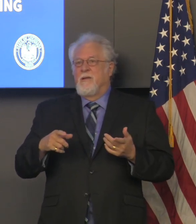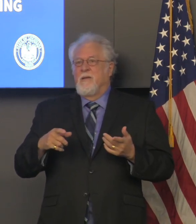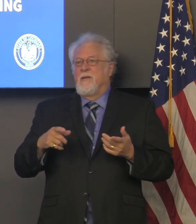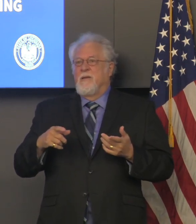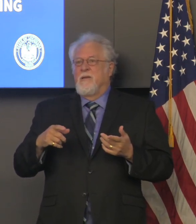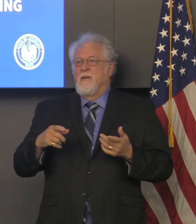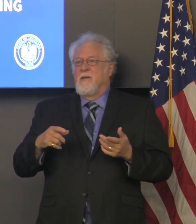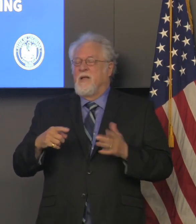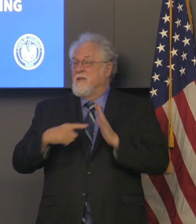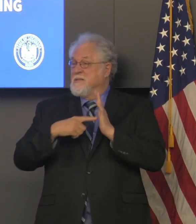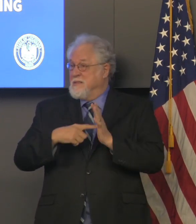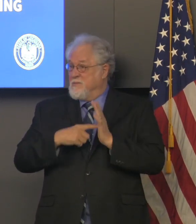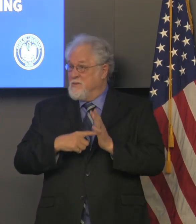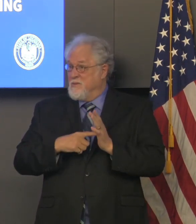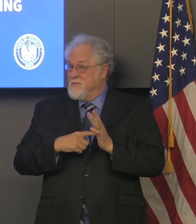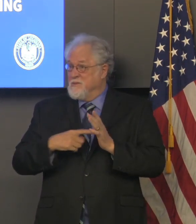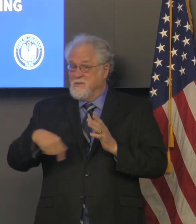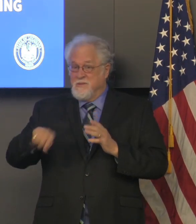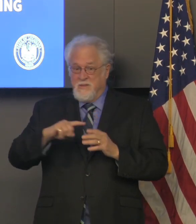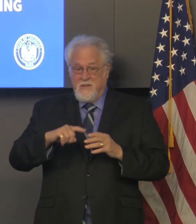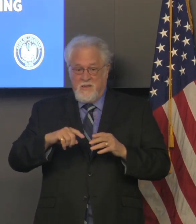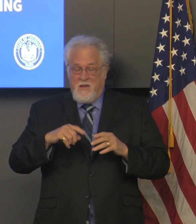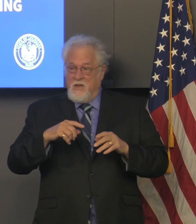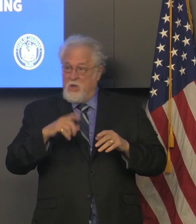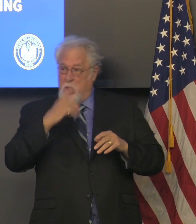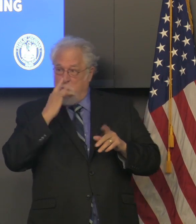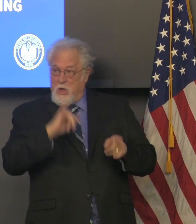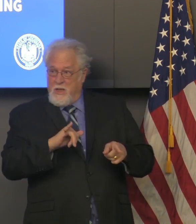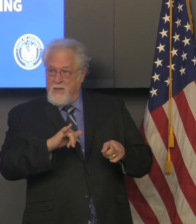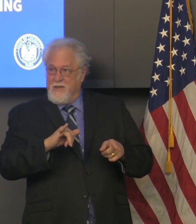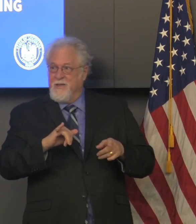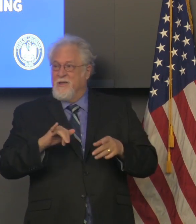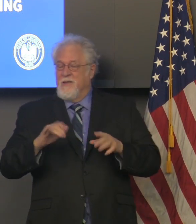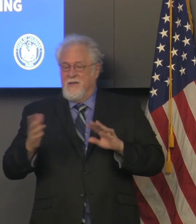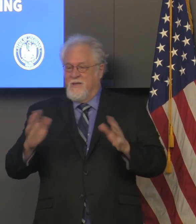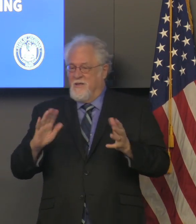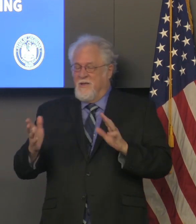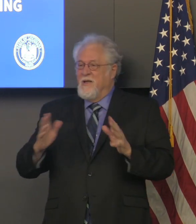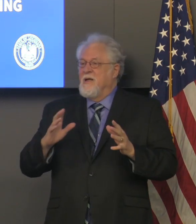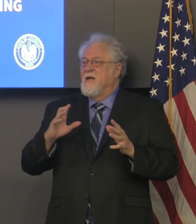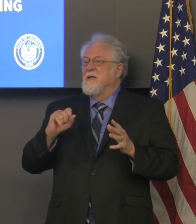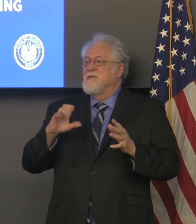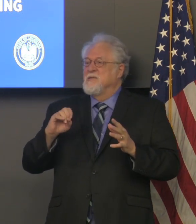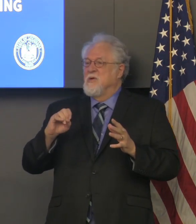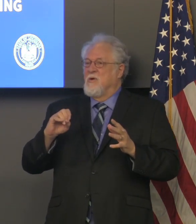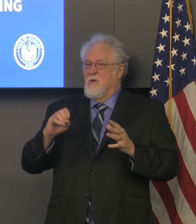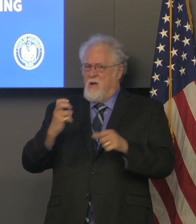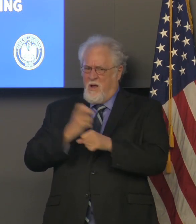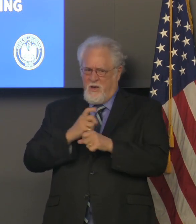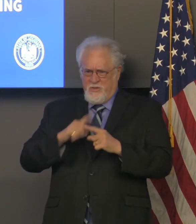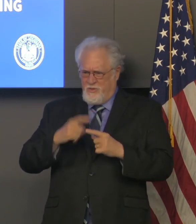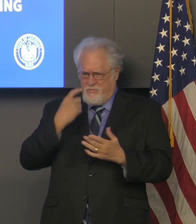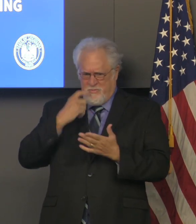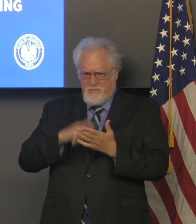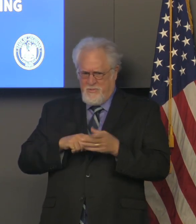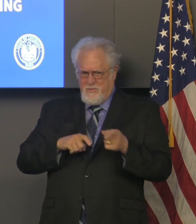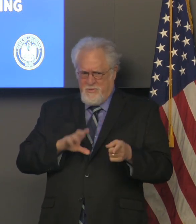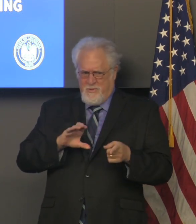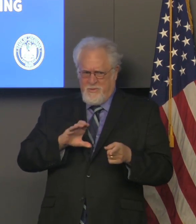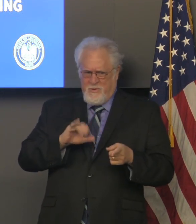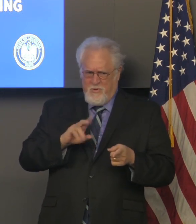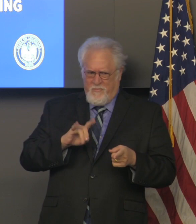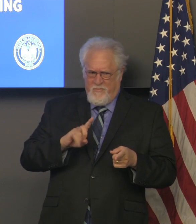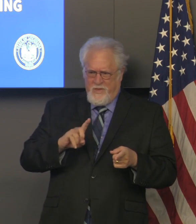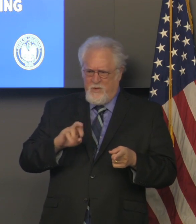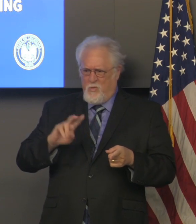of symptoms that are consistent with COVID have grown so much since the early days that it really is hard to distinguish between